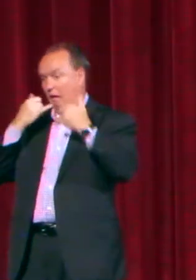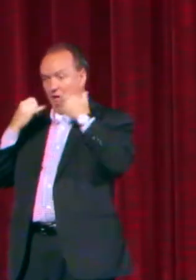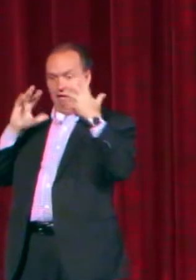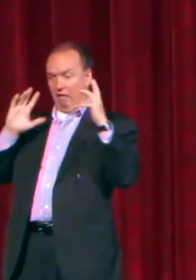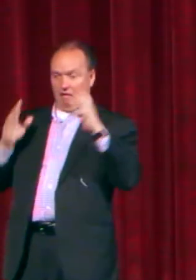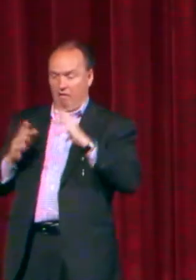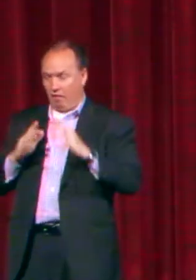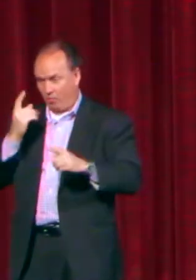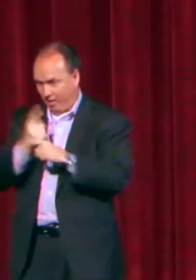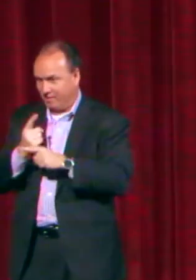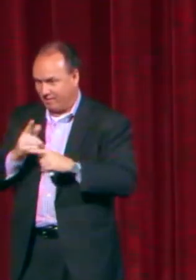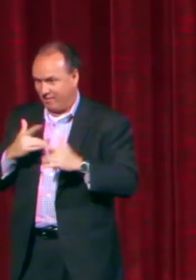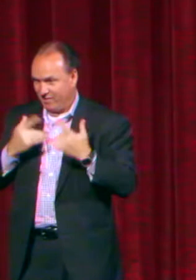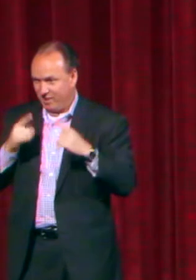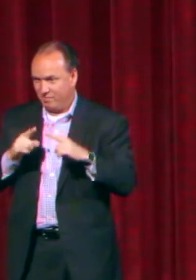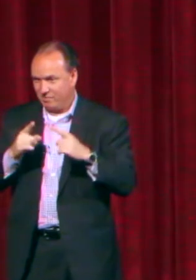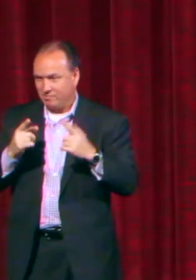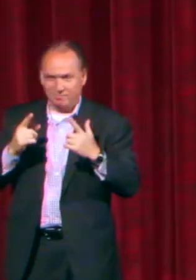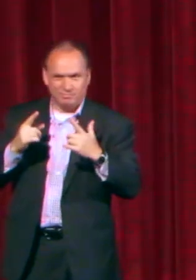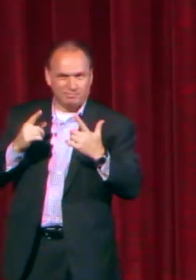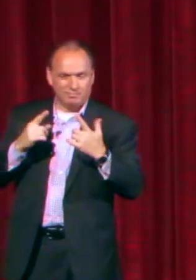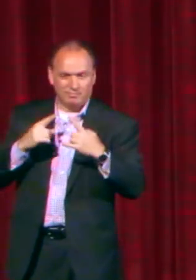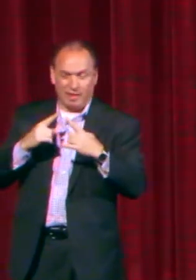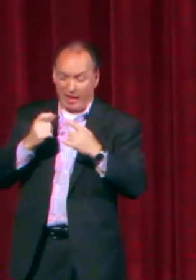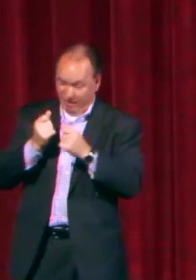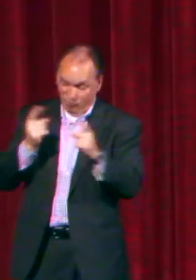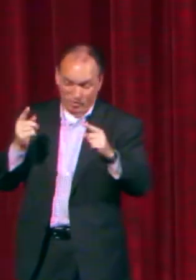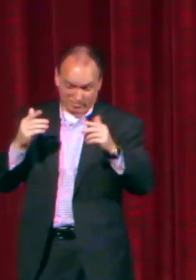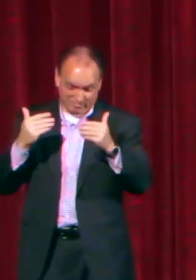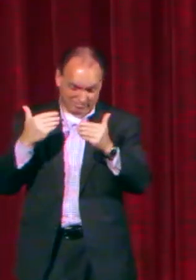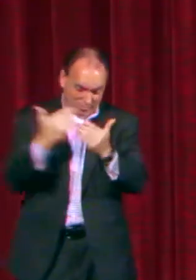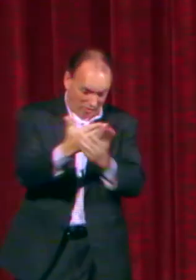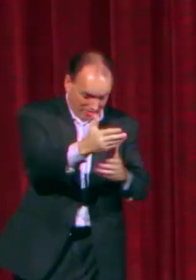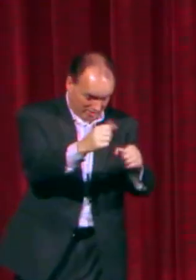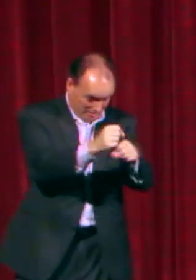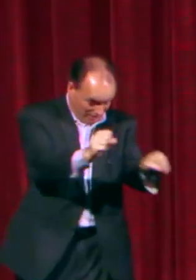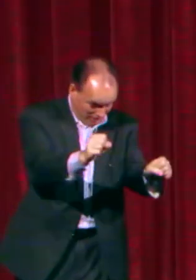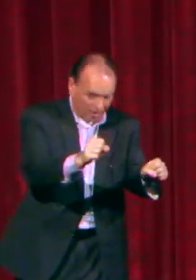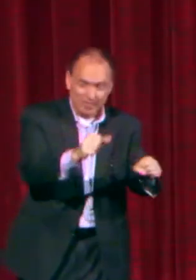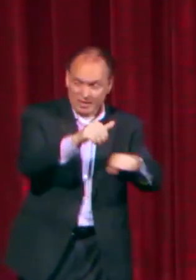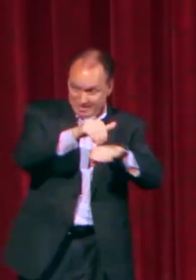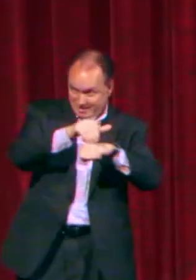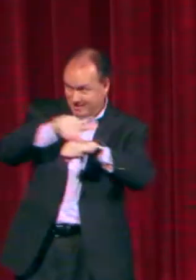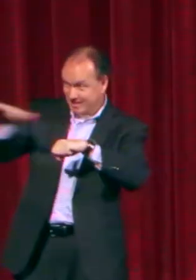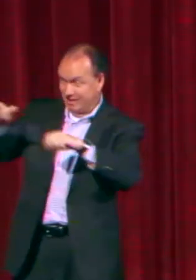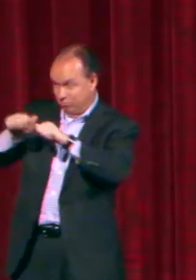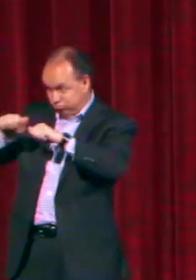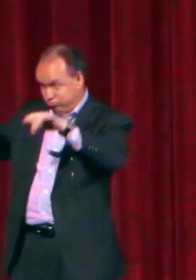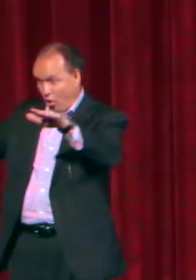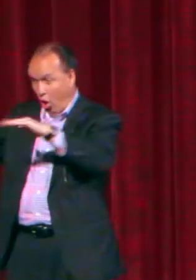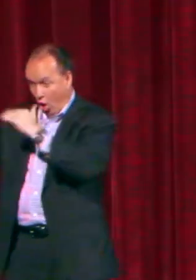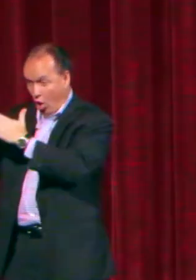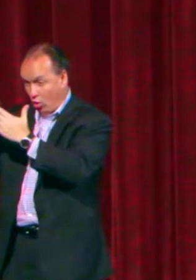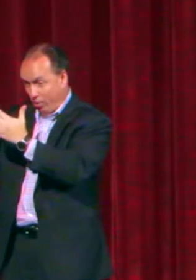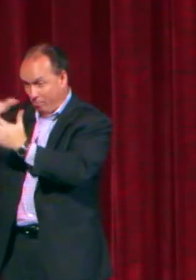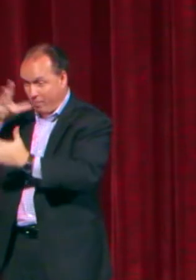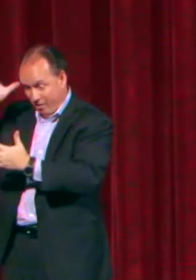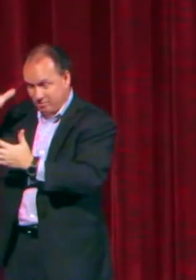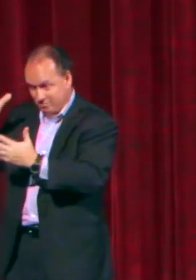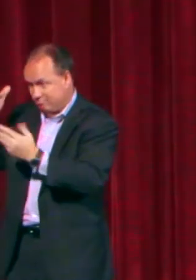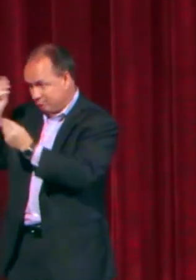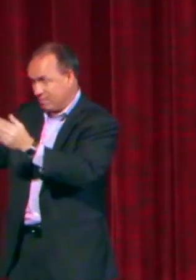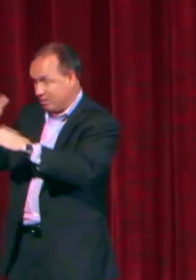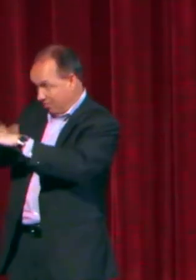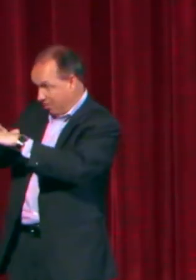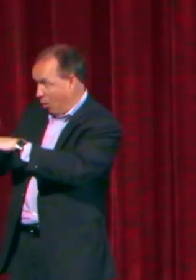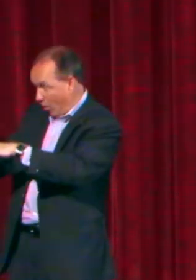but we would get everybody there safely, then send out an all call or an alert to notify everyone of